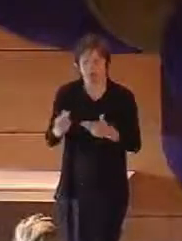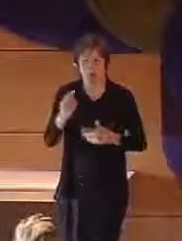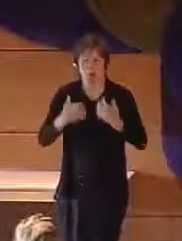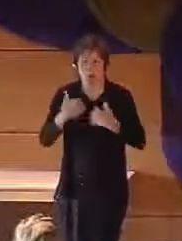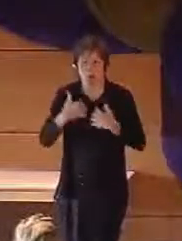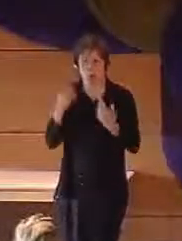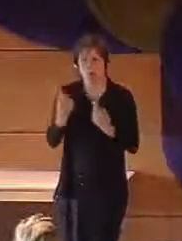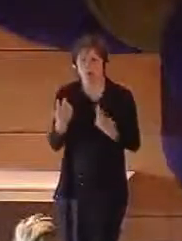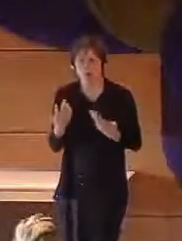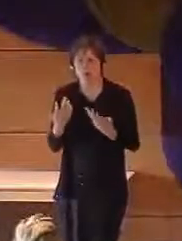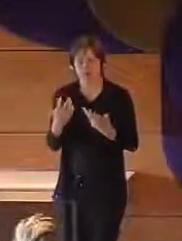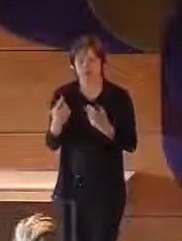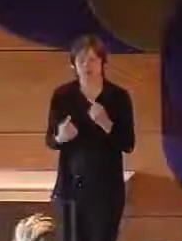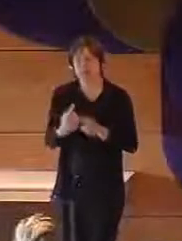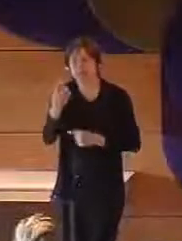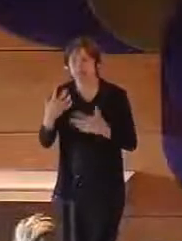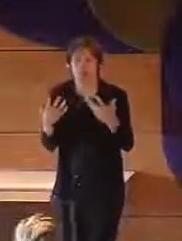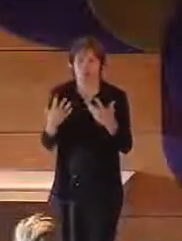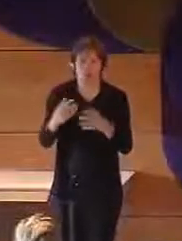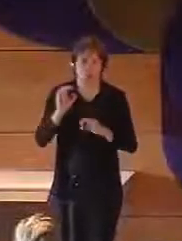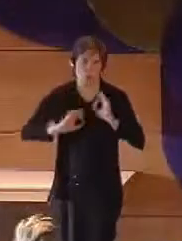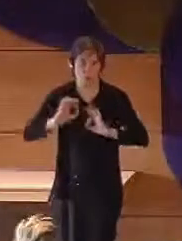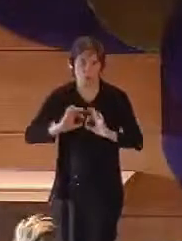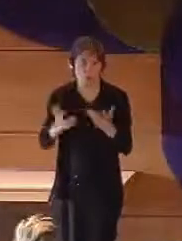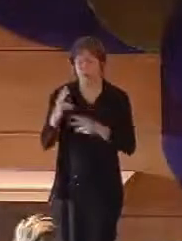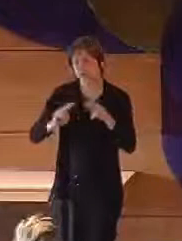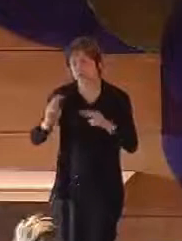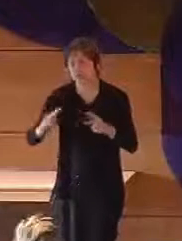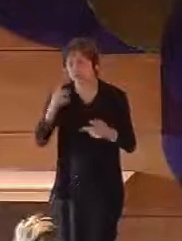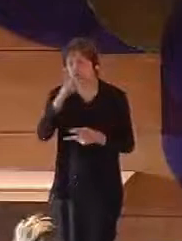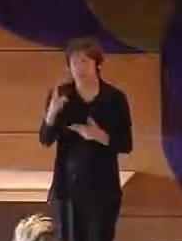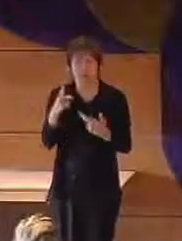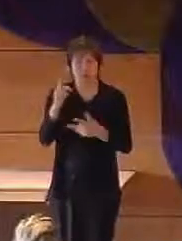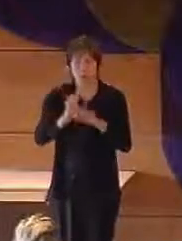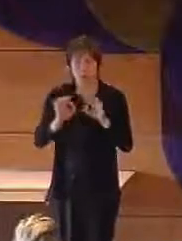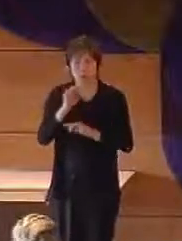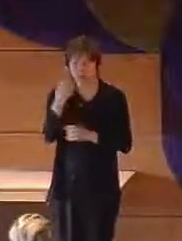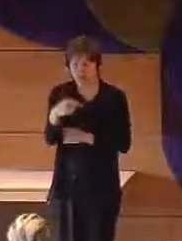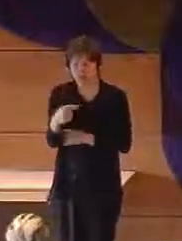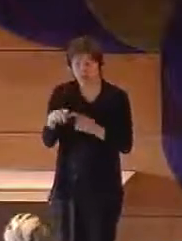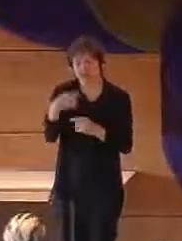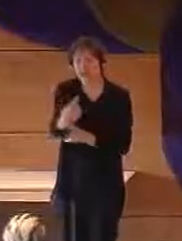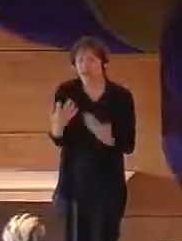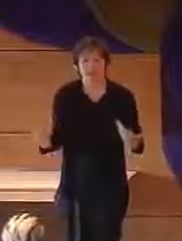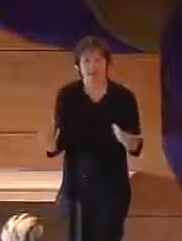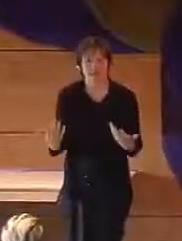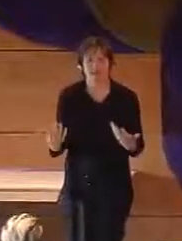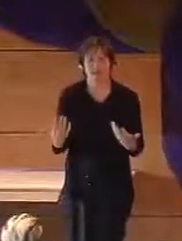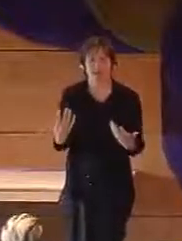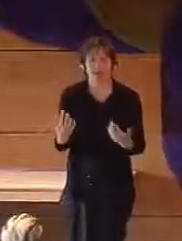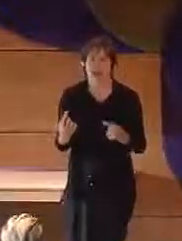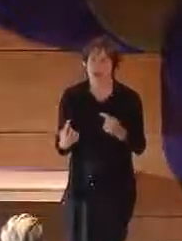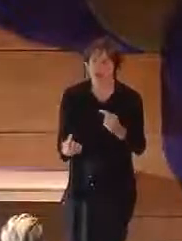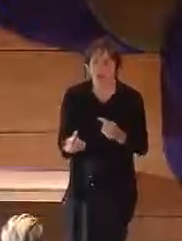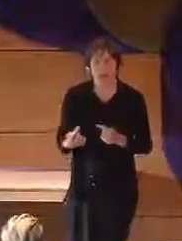growth spurt. If you don't, you just continue to grow at a steady rate, and you can continue